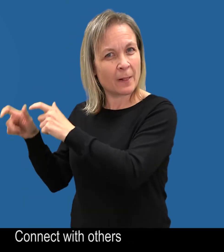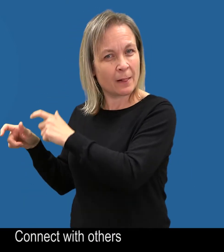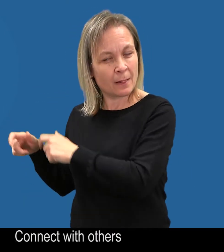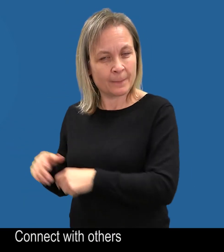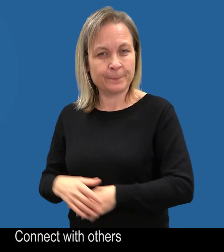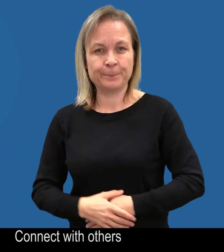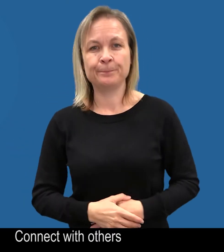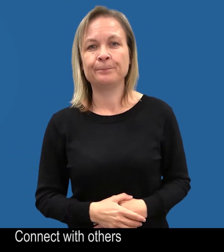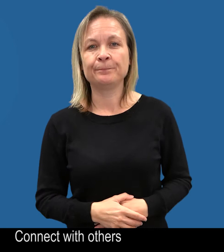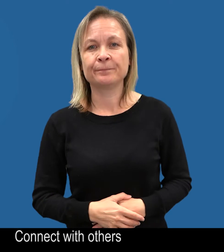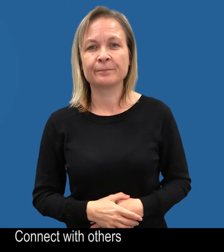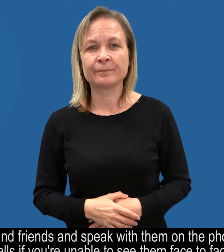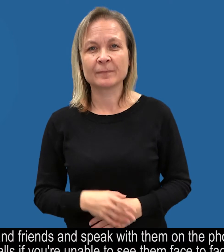Connect with others.